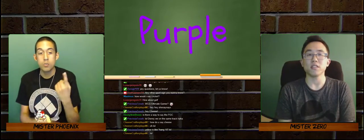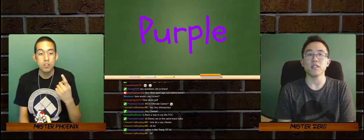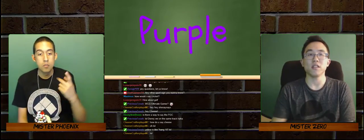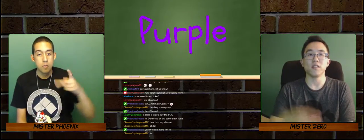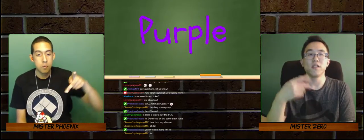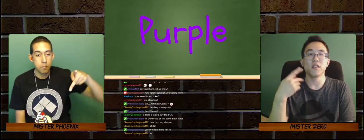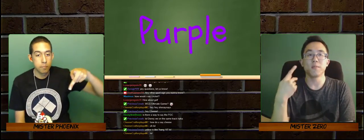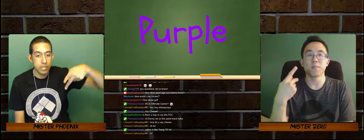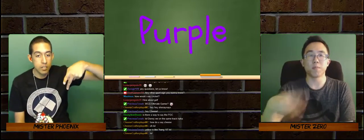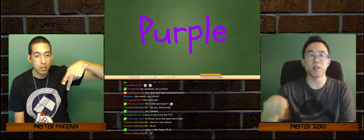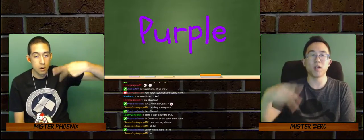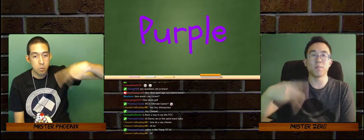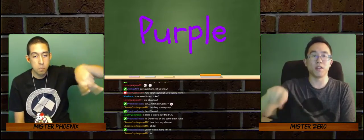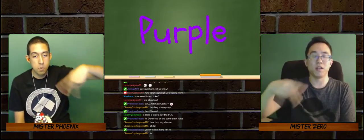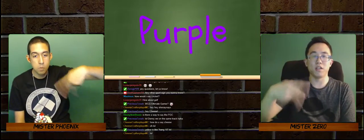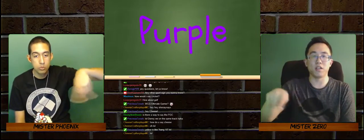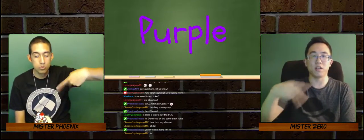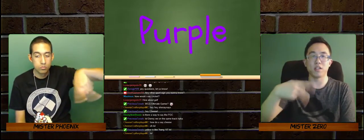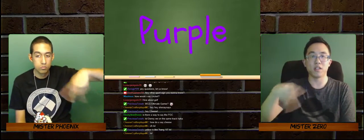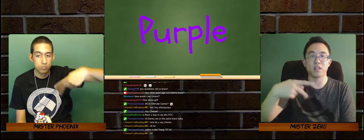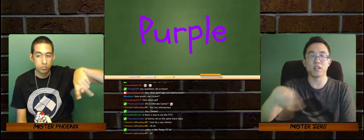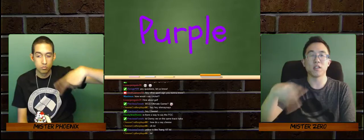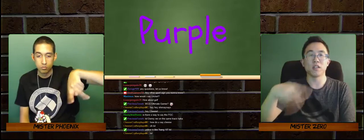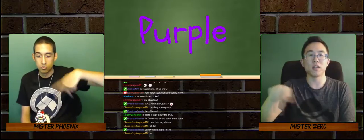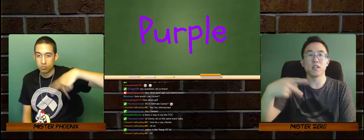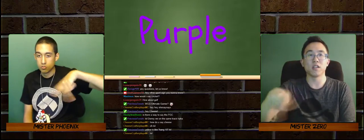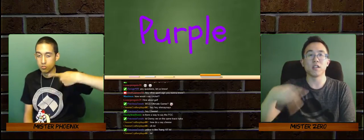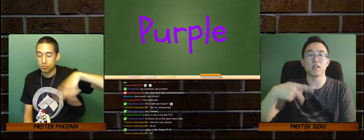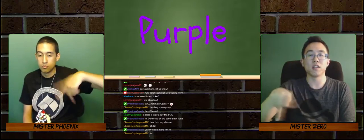Next one, P, purple.